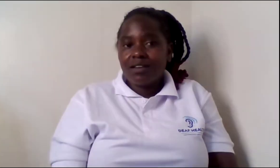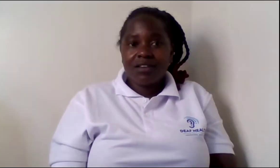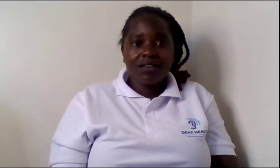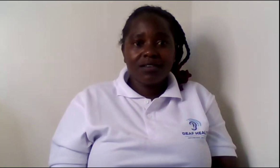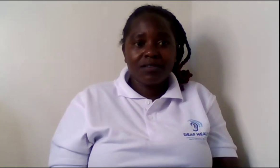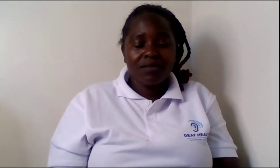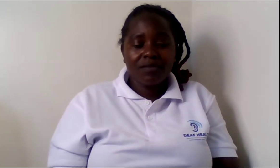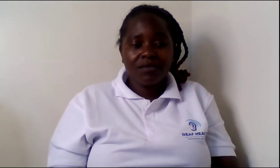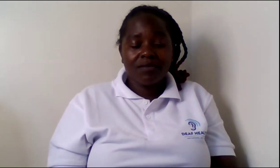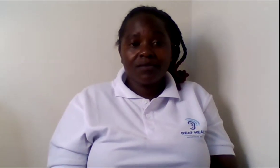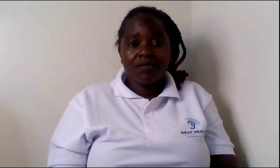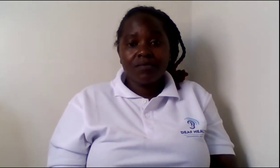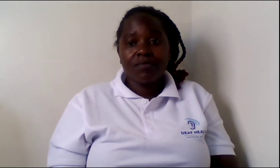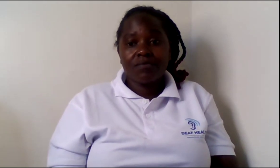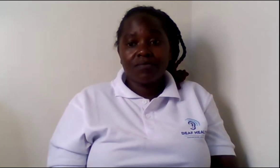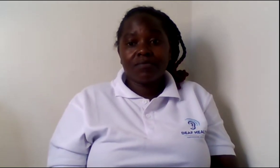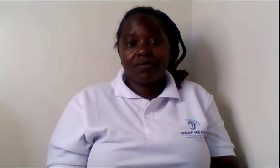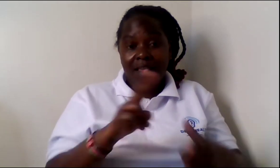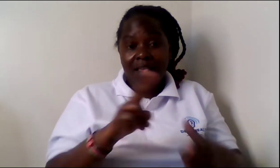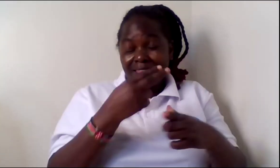sadly things might catch up with them.